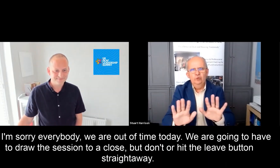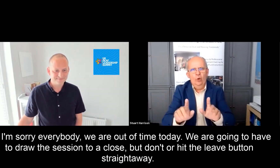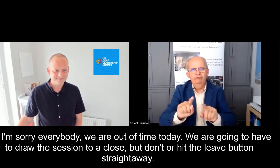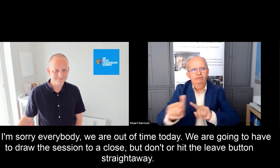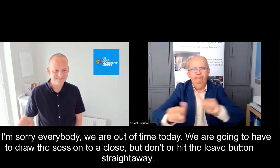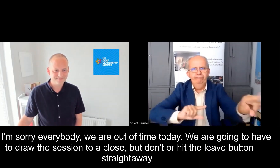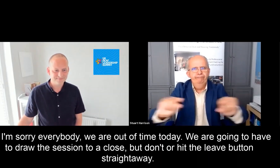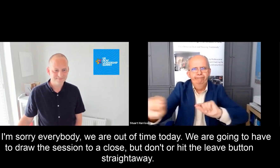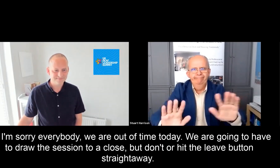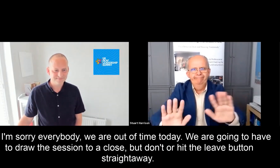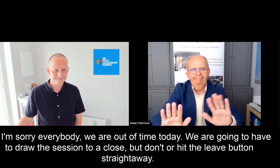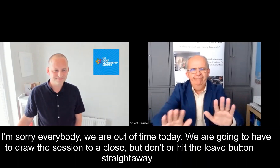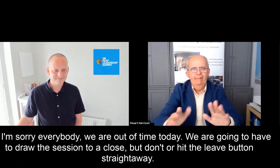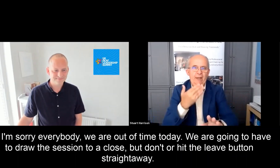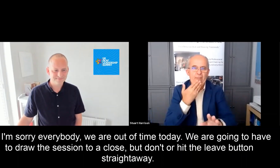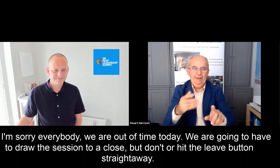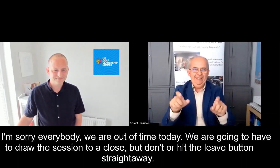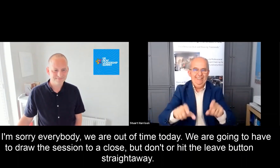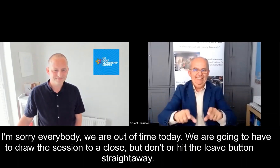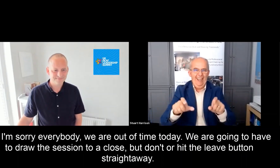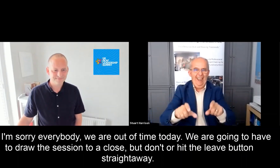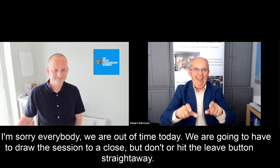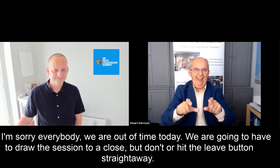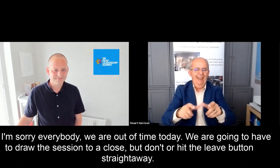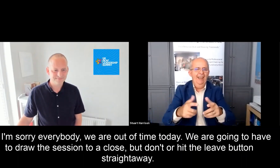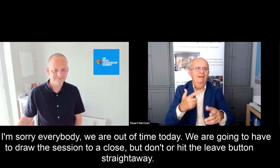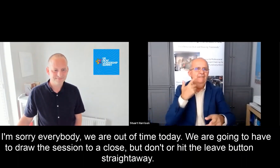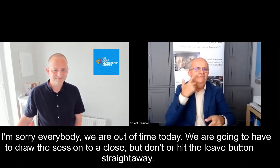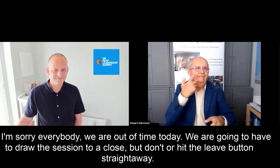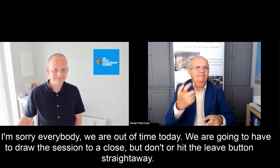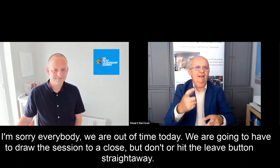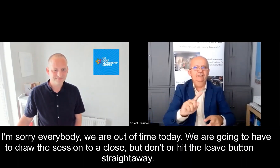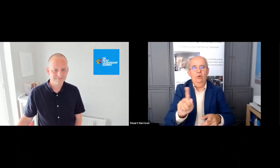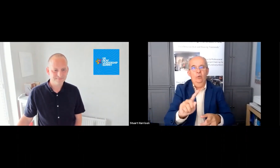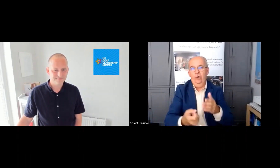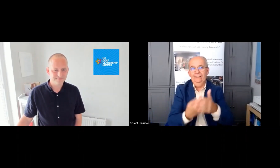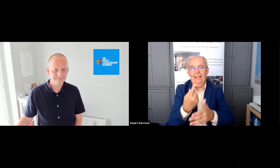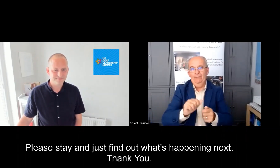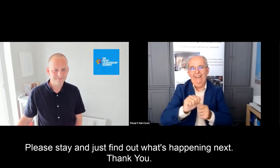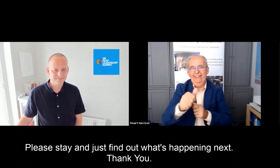but don't all hit the leave button straight away. Please